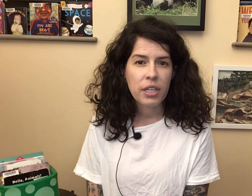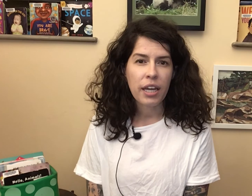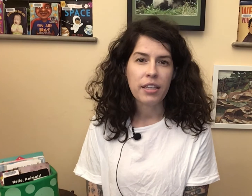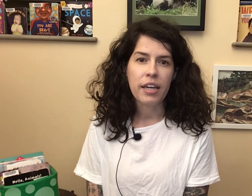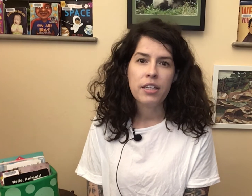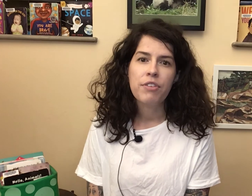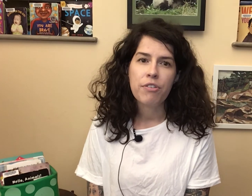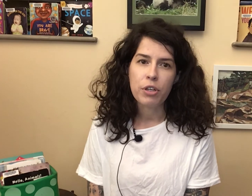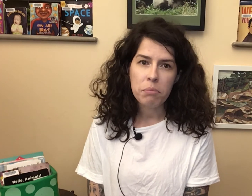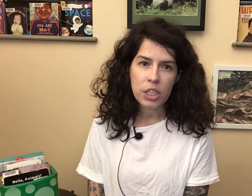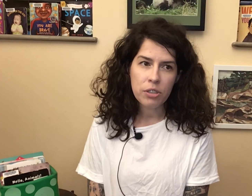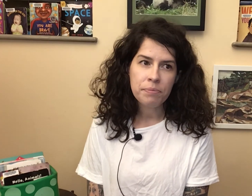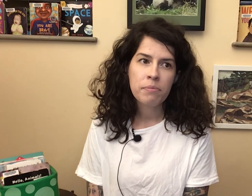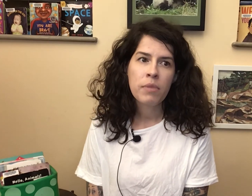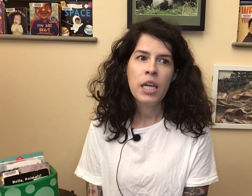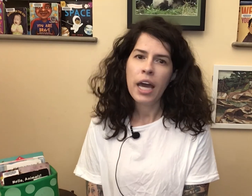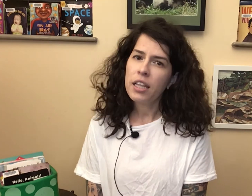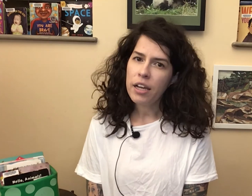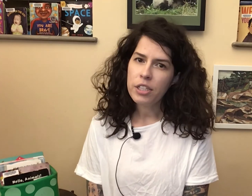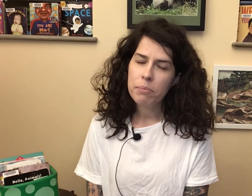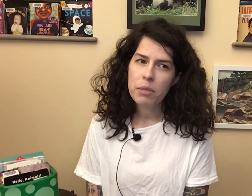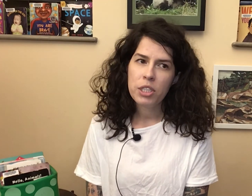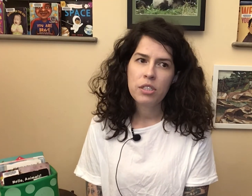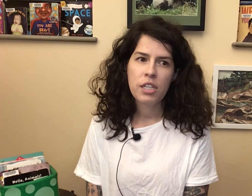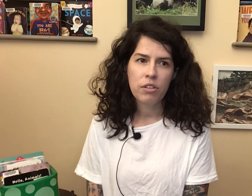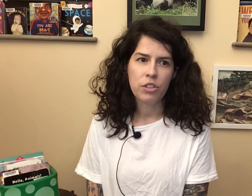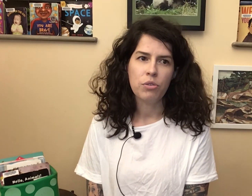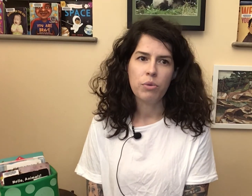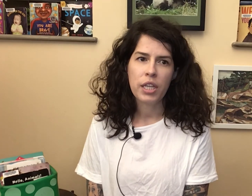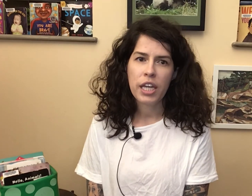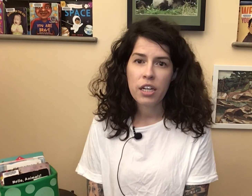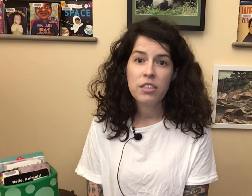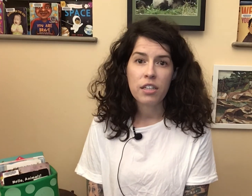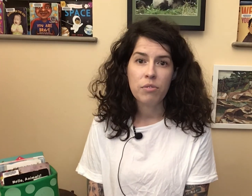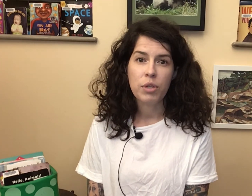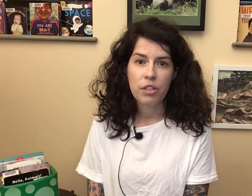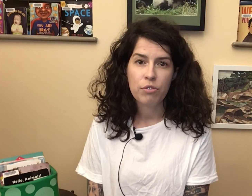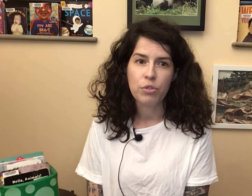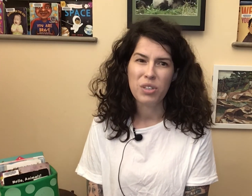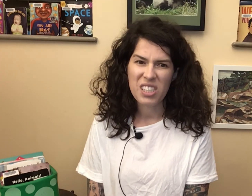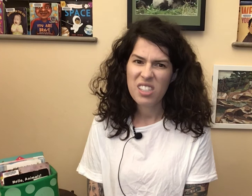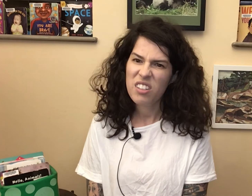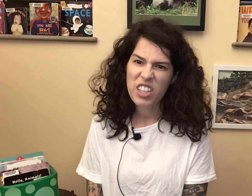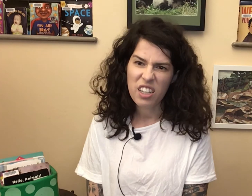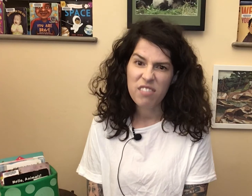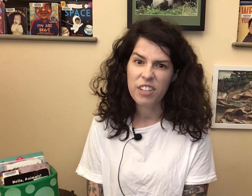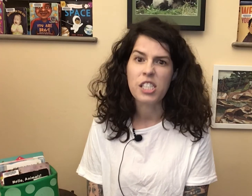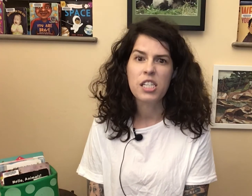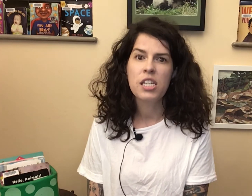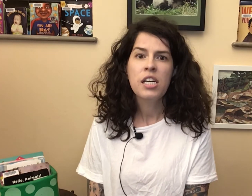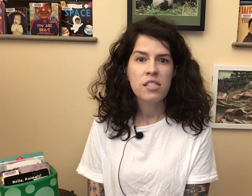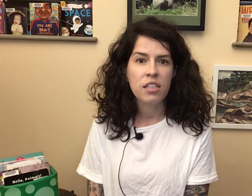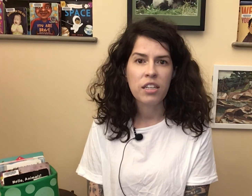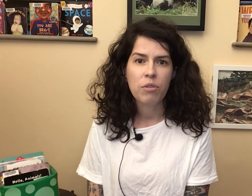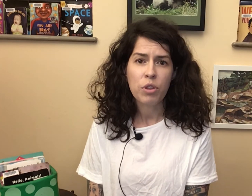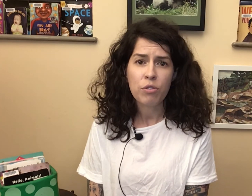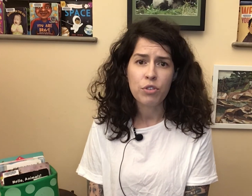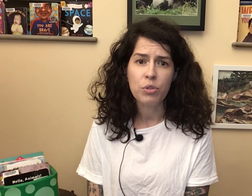at the end of every meal, and allow your baby to tell you when they are done with their food instead of getting fussy sitting with the food on